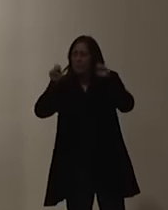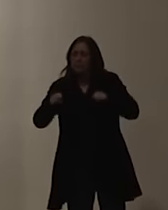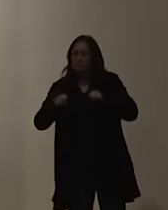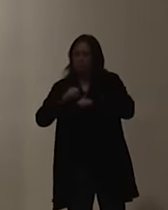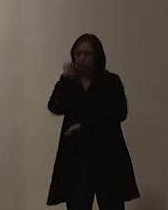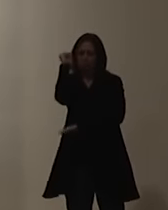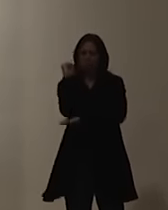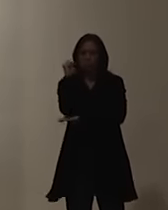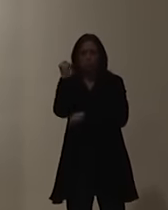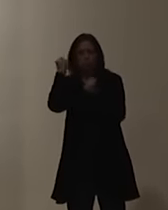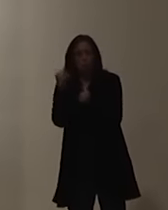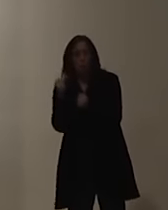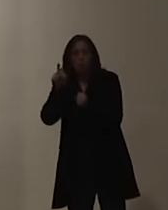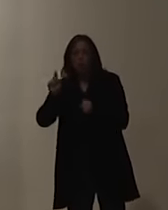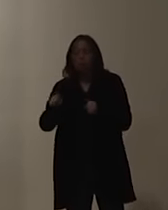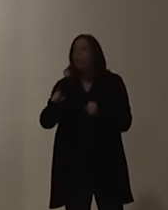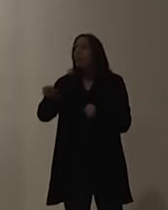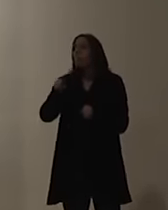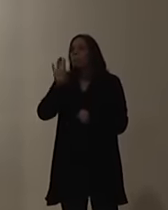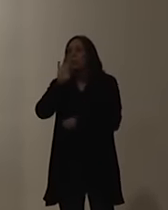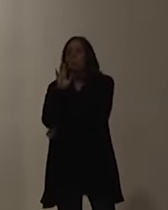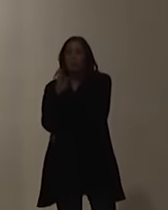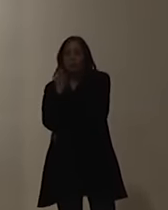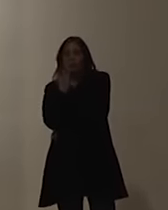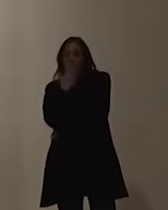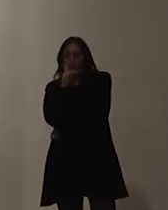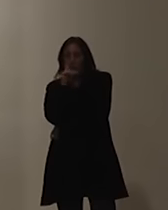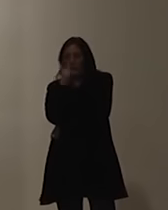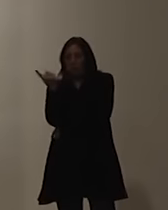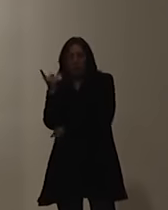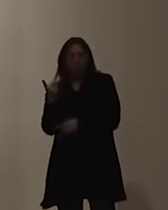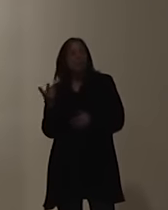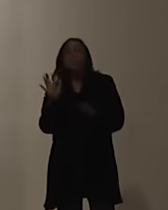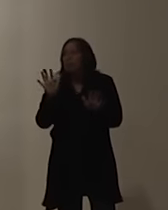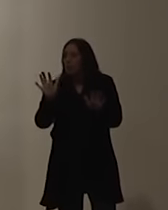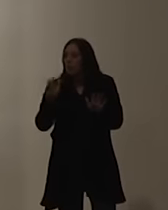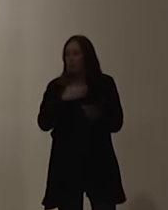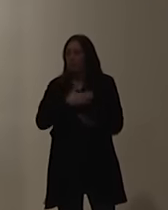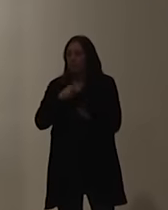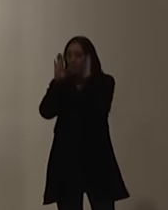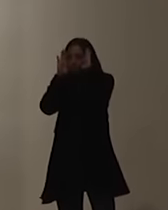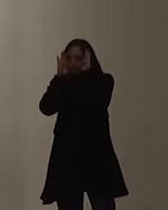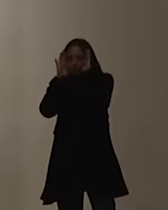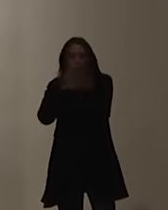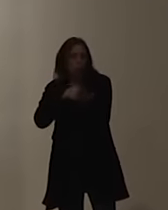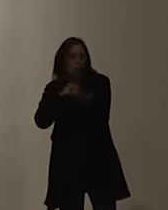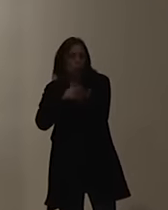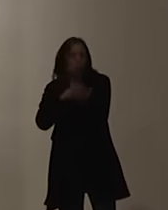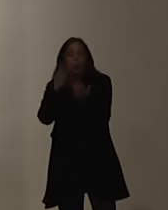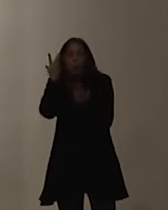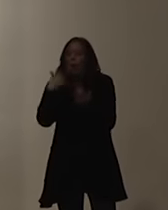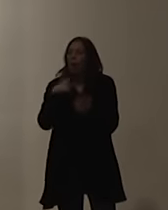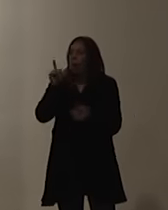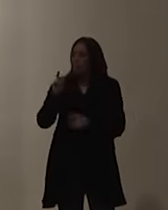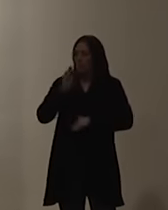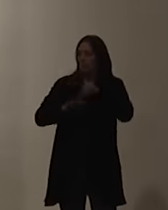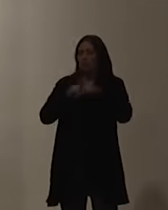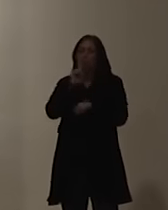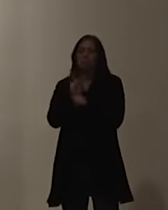the task at hand. You have to build a health system if there isn't one. That's what's happening in Rwanda. And in